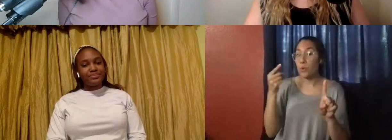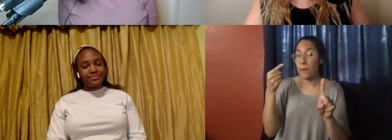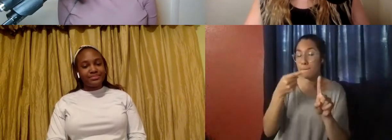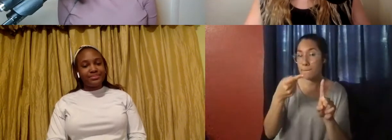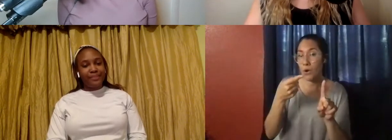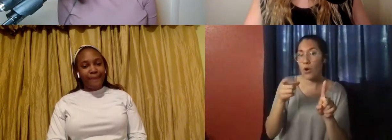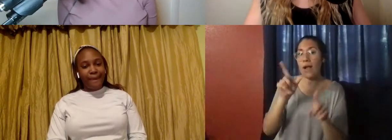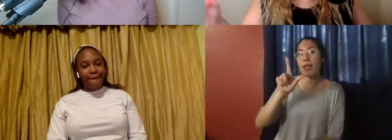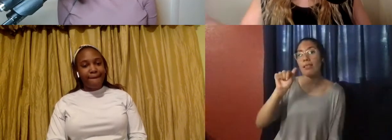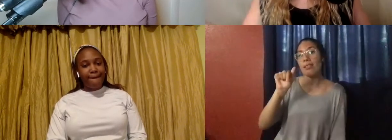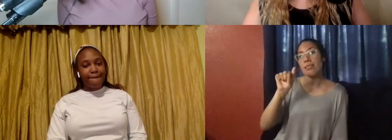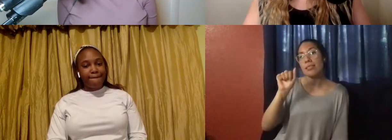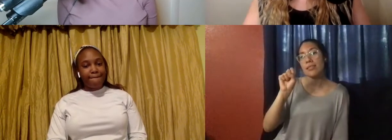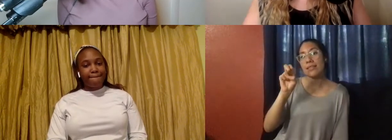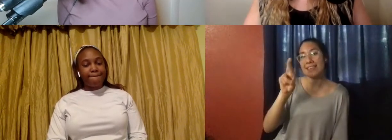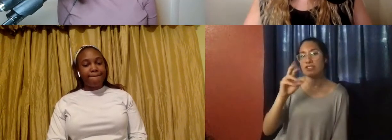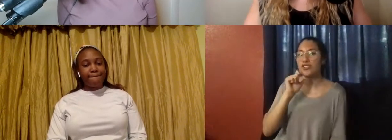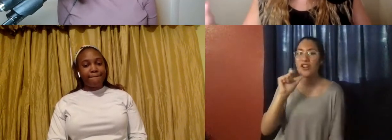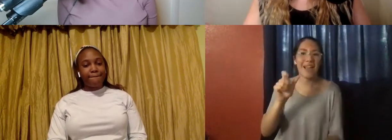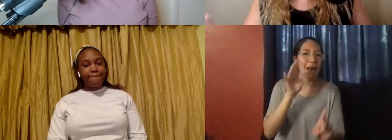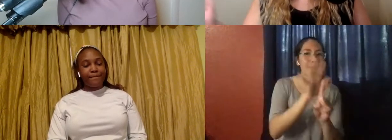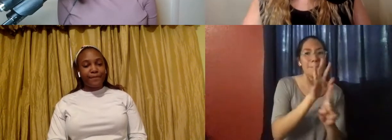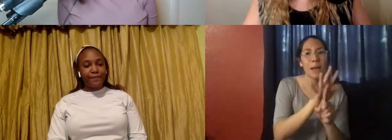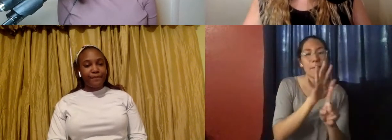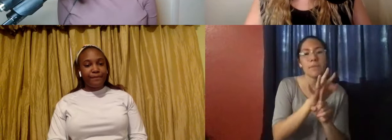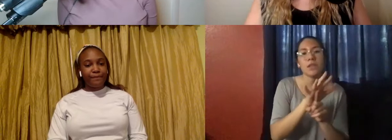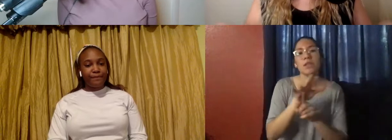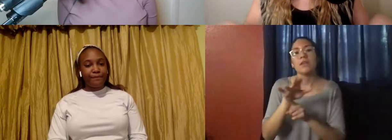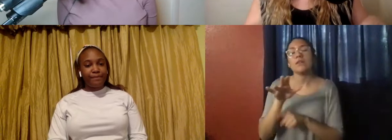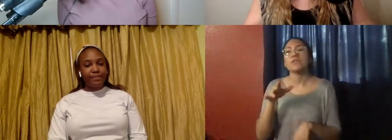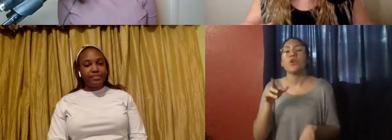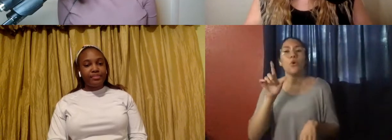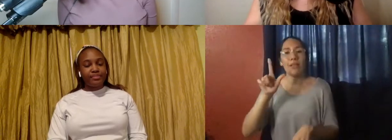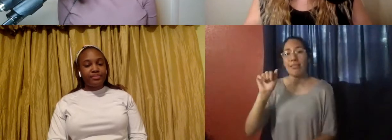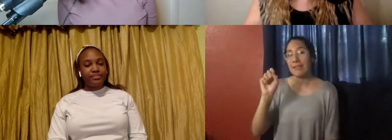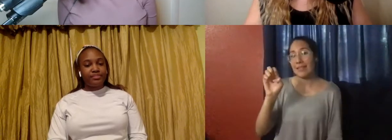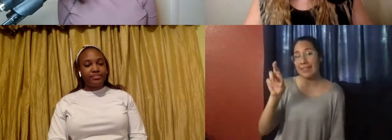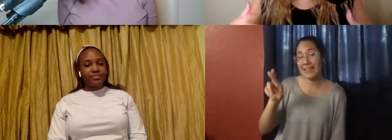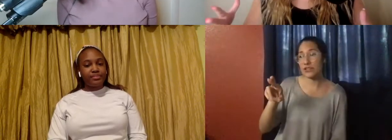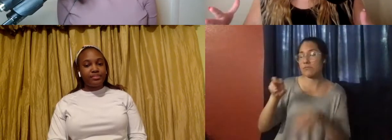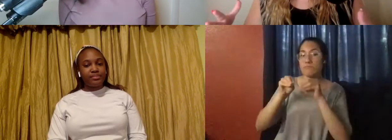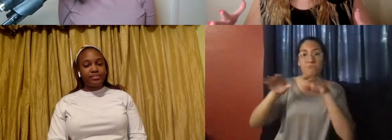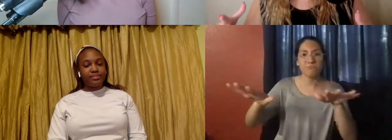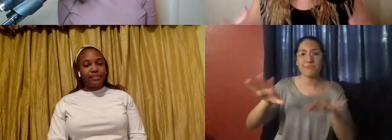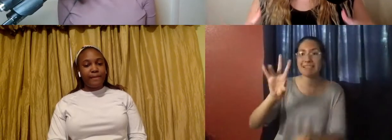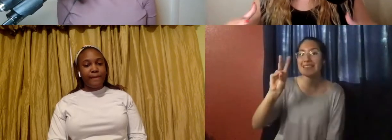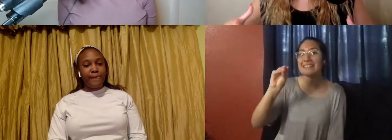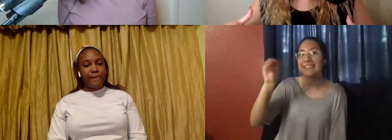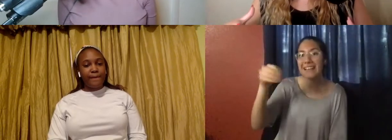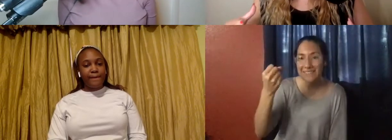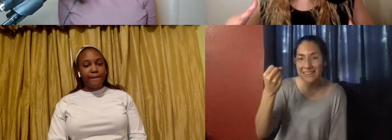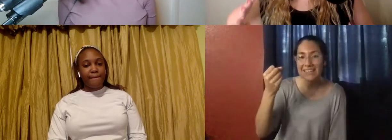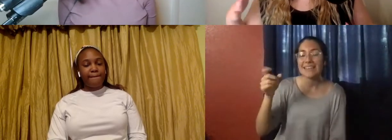so popular, it actually came out, laser treatment, electrolysis came out in the 70s, but, you know, it was